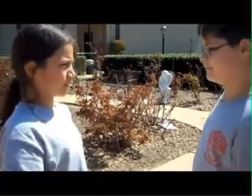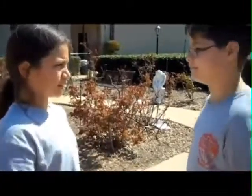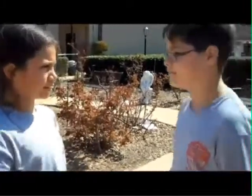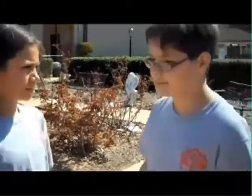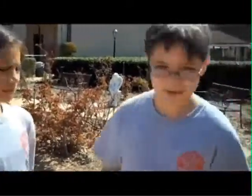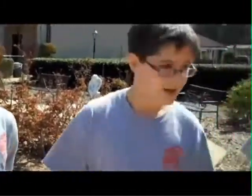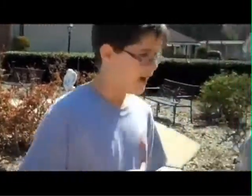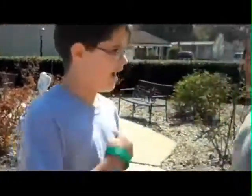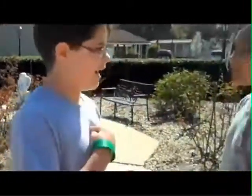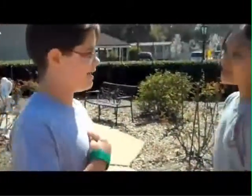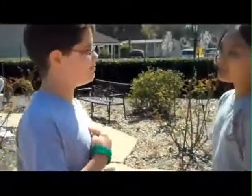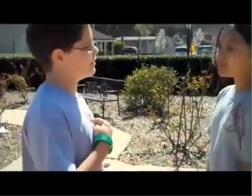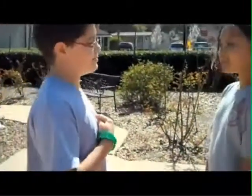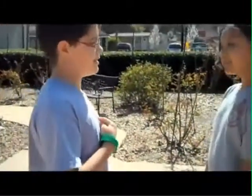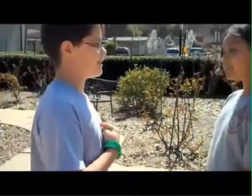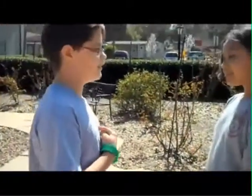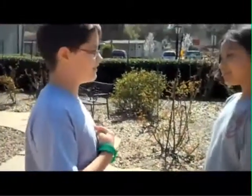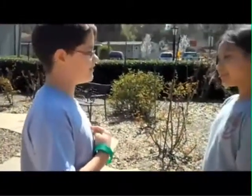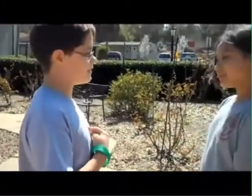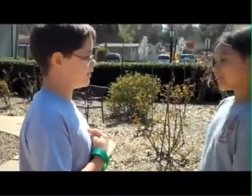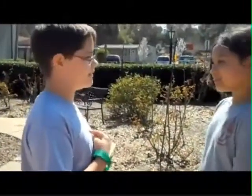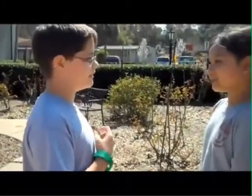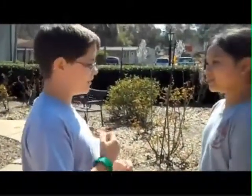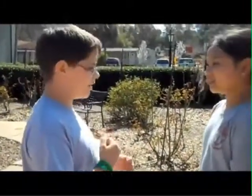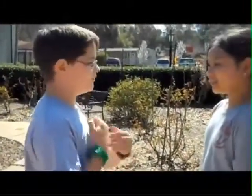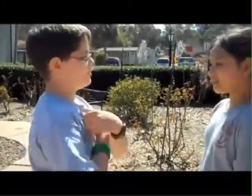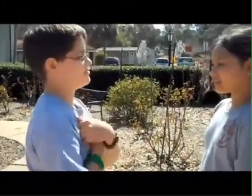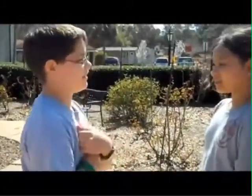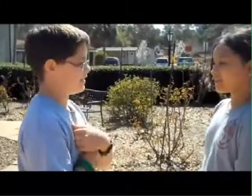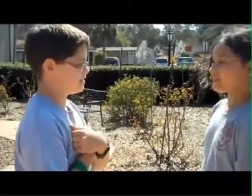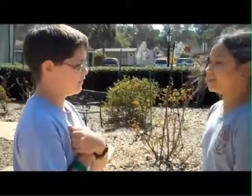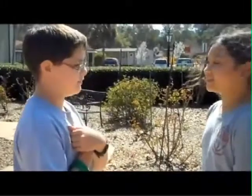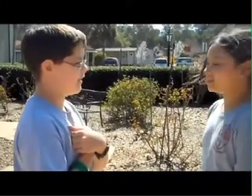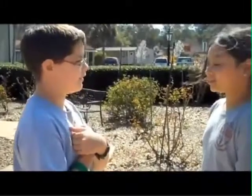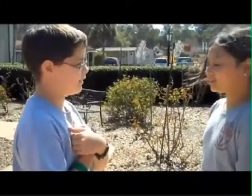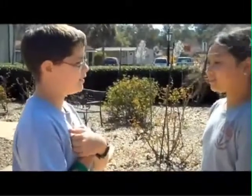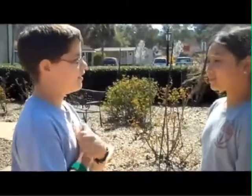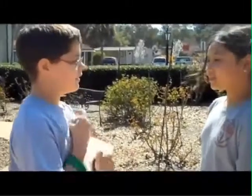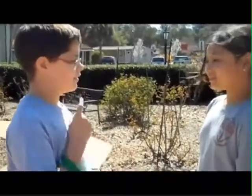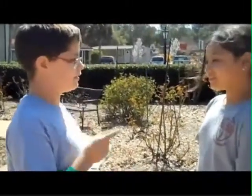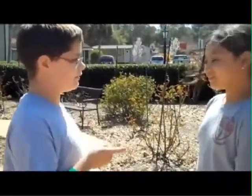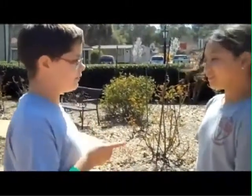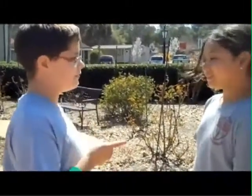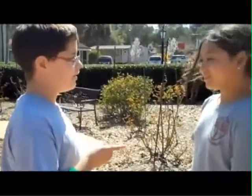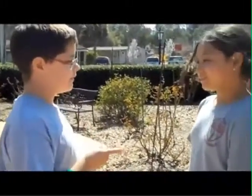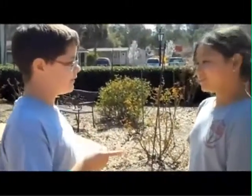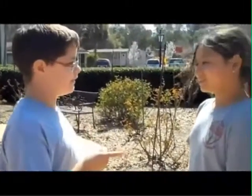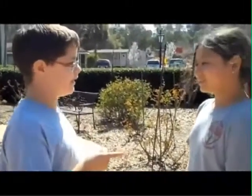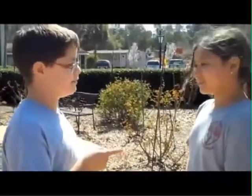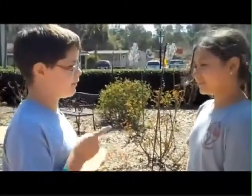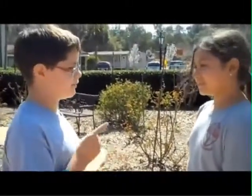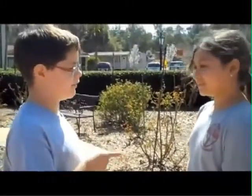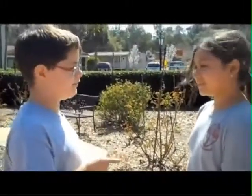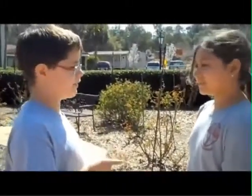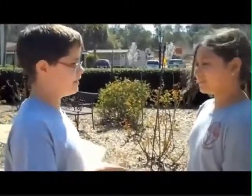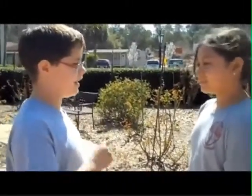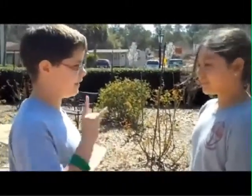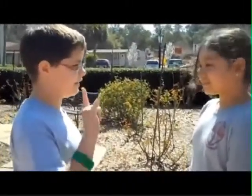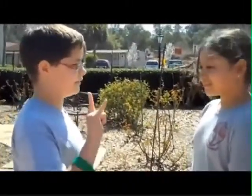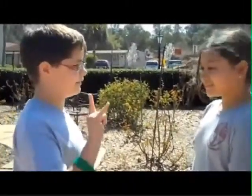end. I point to myself at the star. Love, cross my hands over my heart. You, then I point to a friend. I love you, and that's